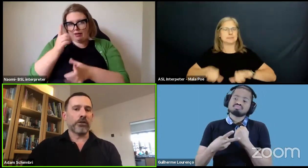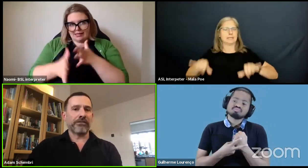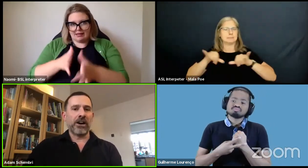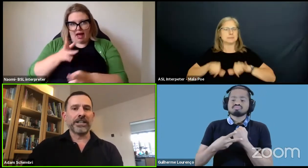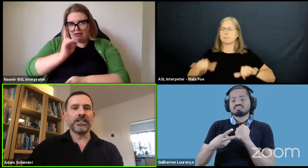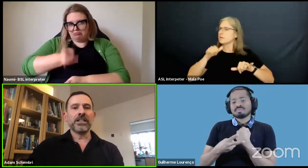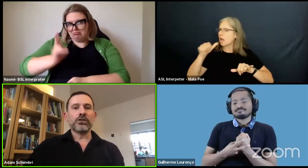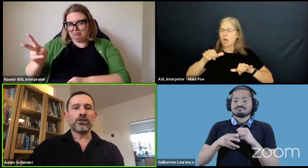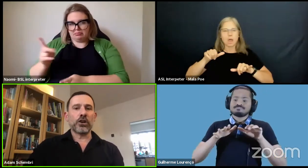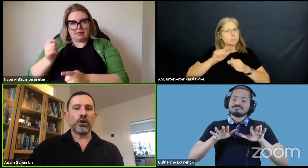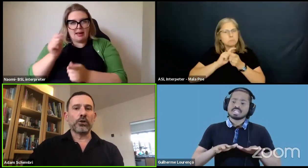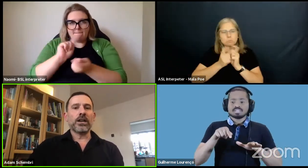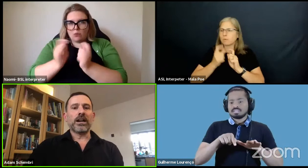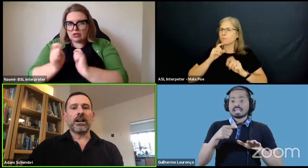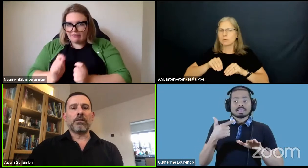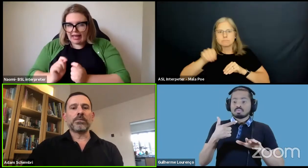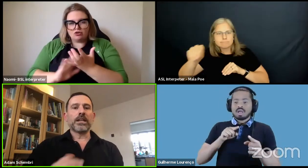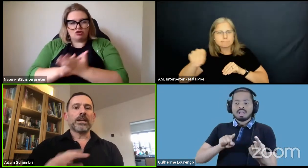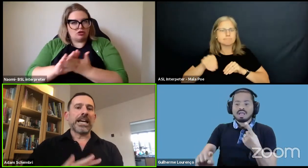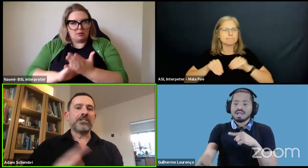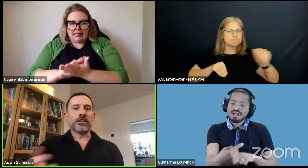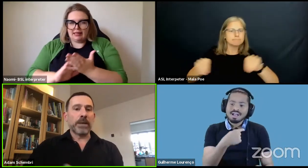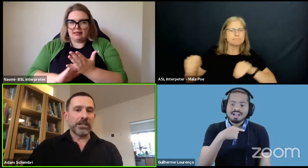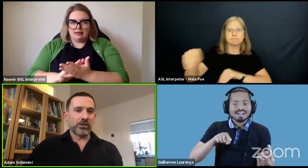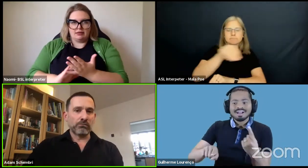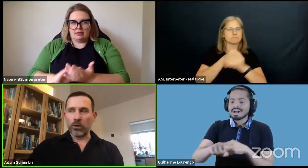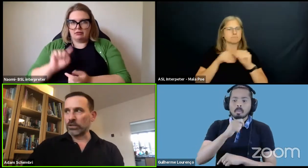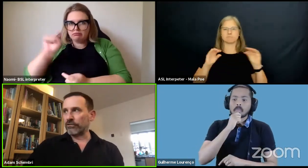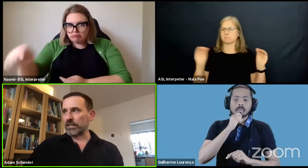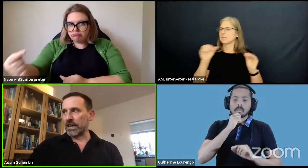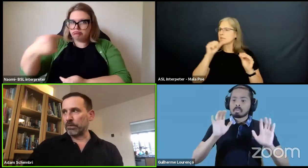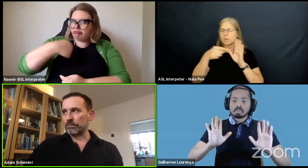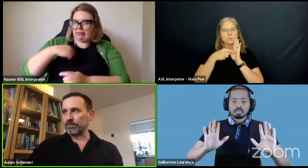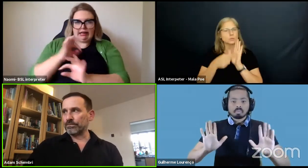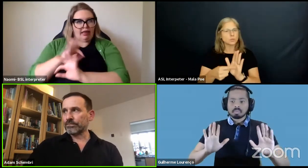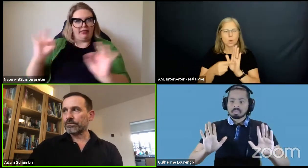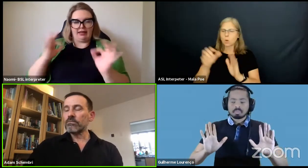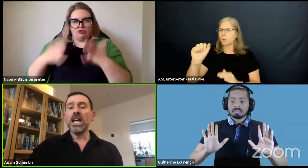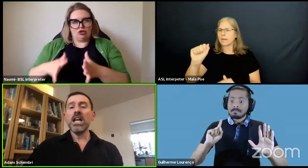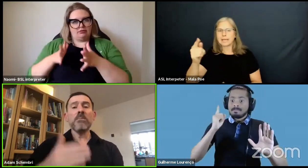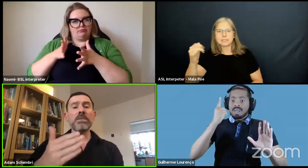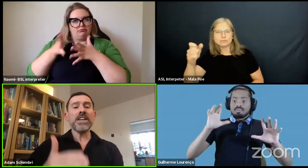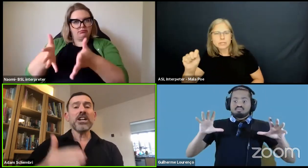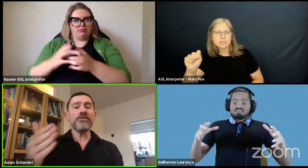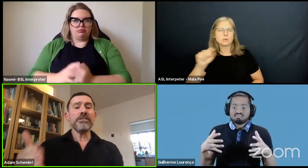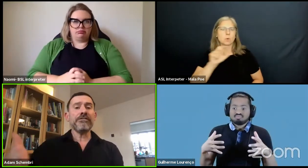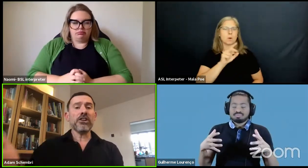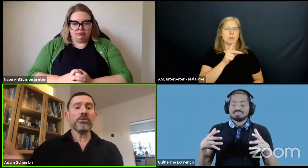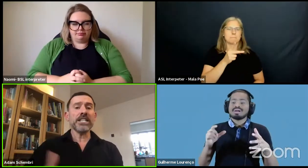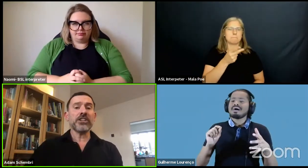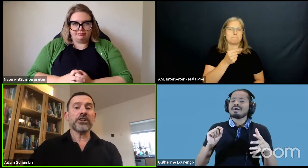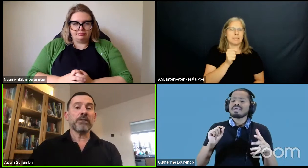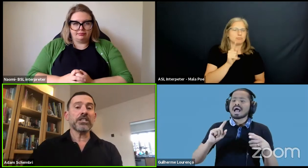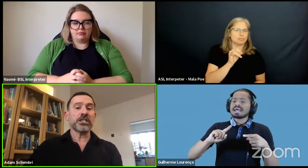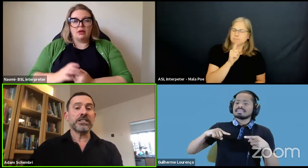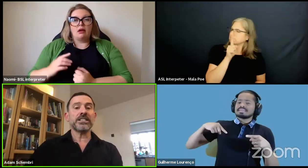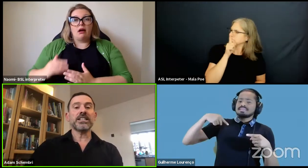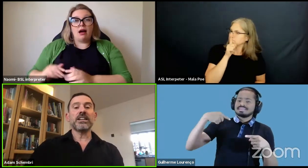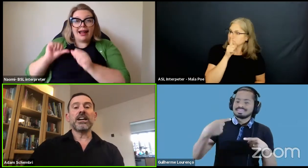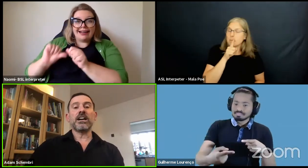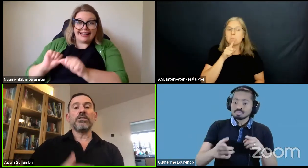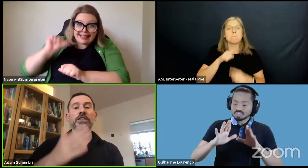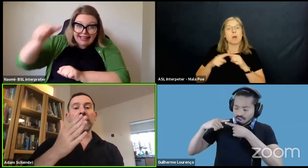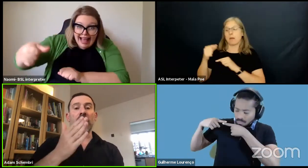being modified to show agent and patient roles, for example. But then over the following